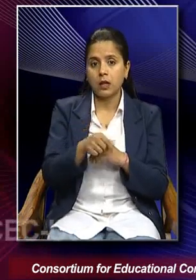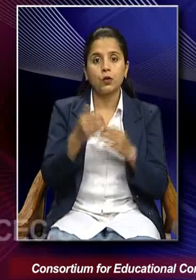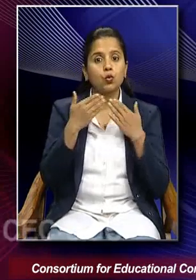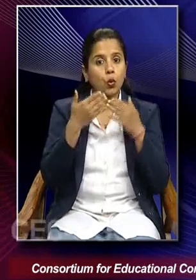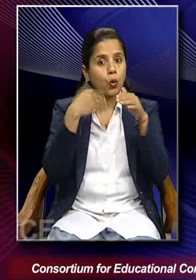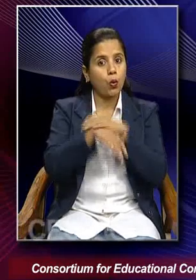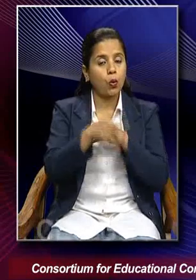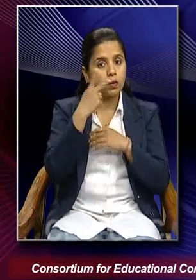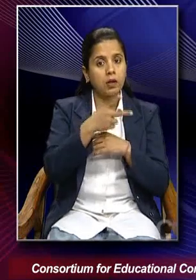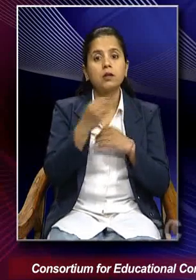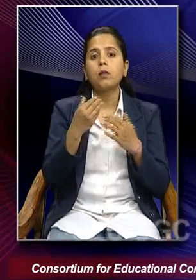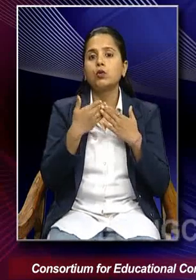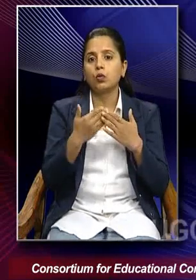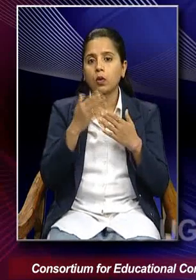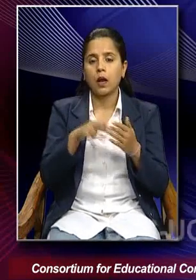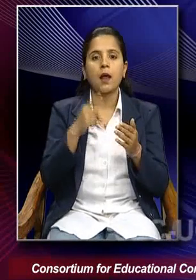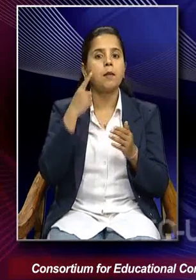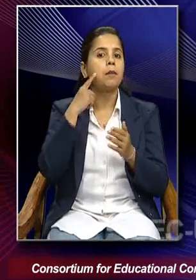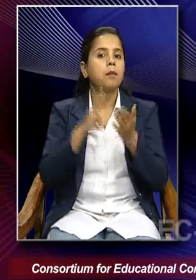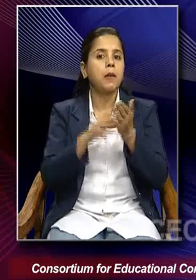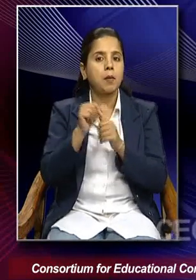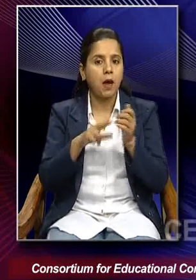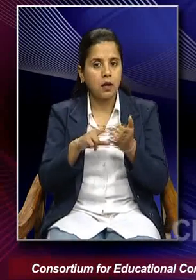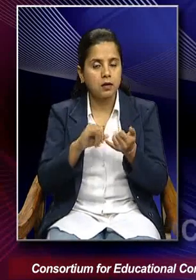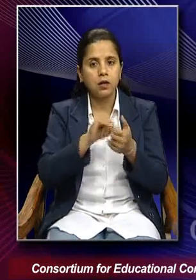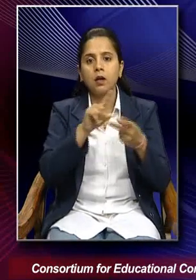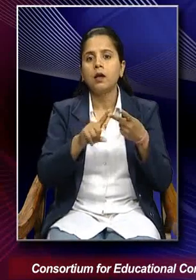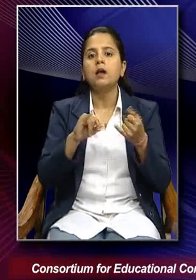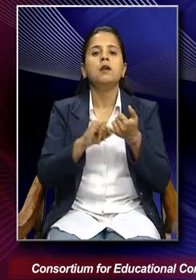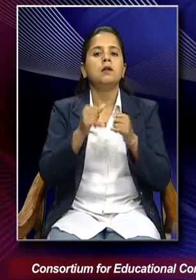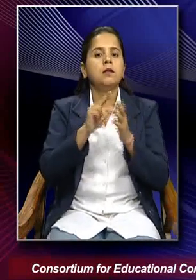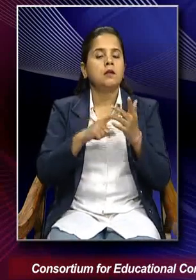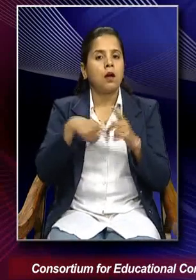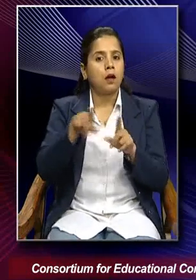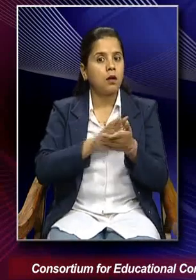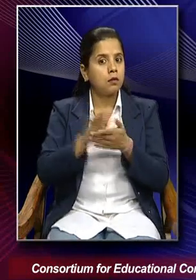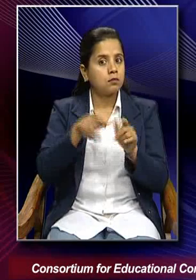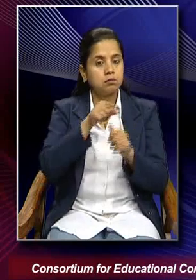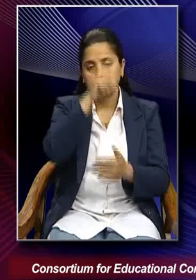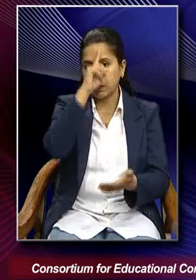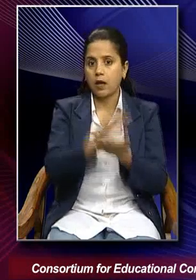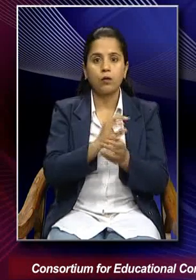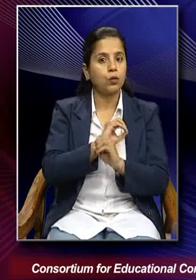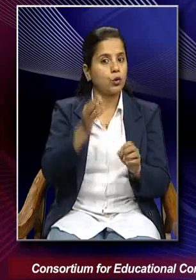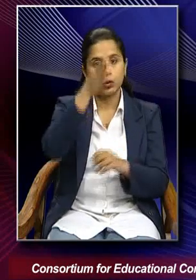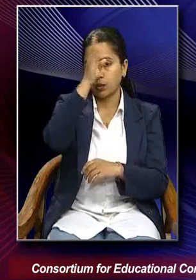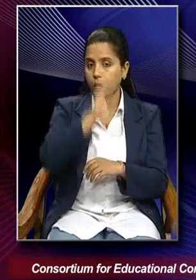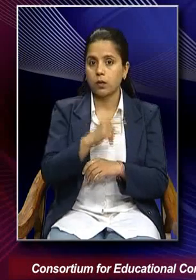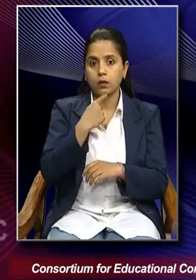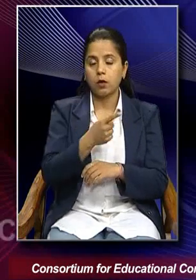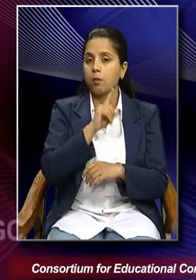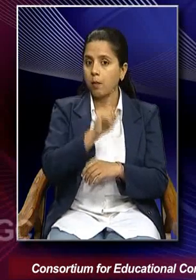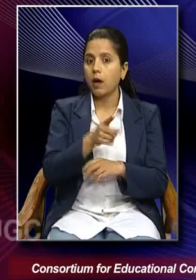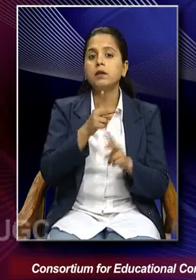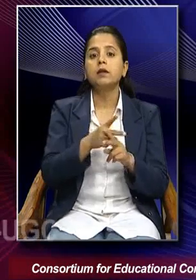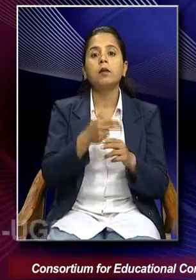schools, there are schools like Mimamsakas and the Sankhya that do not believe in God, but they are still